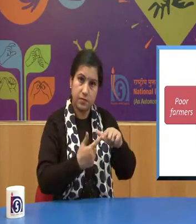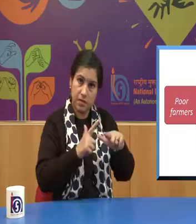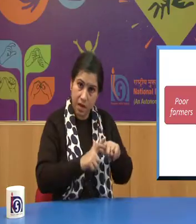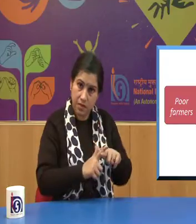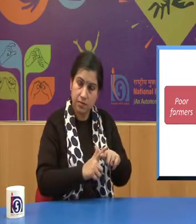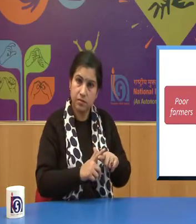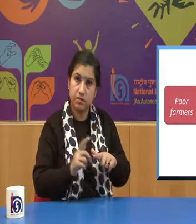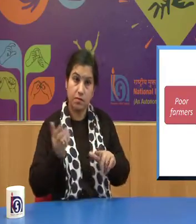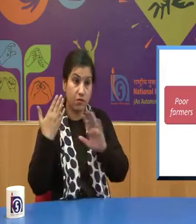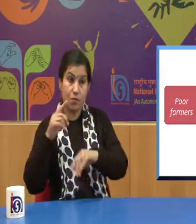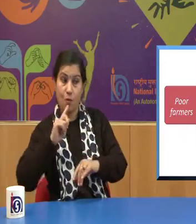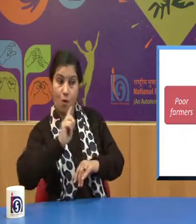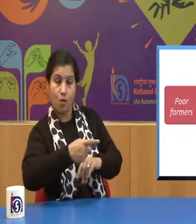Company